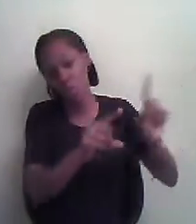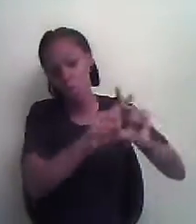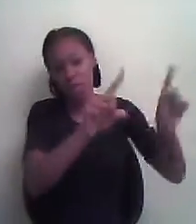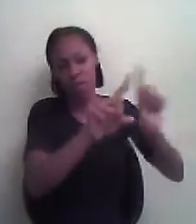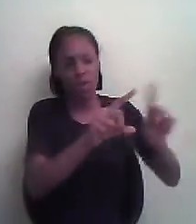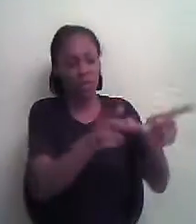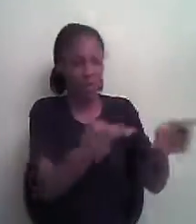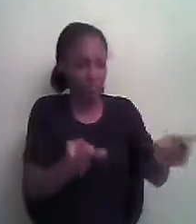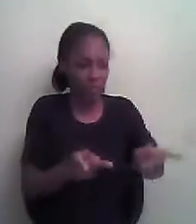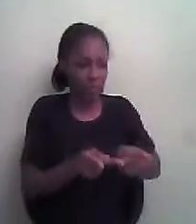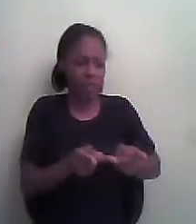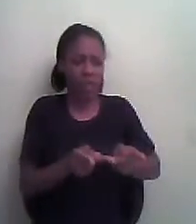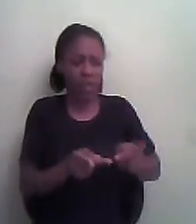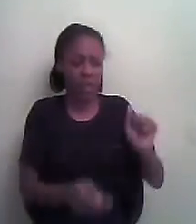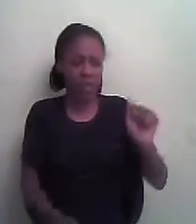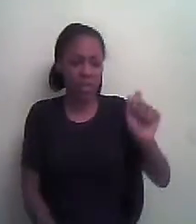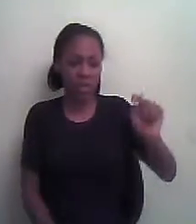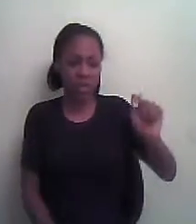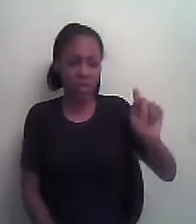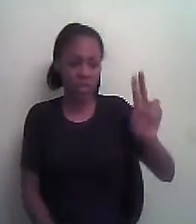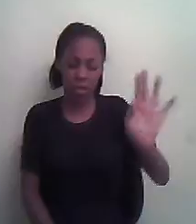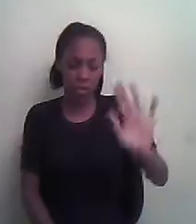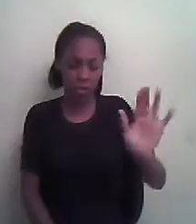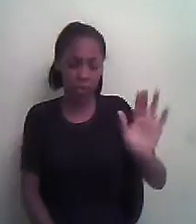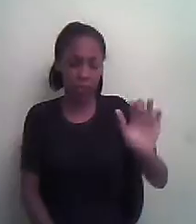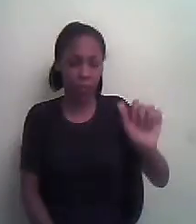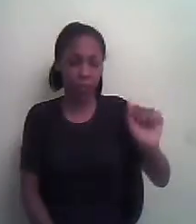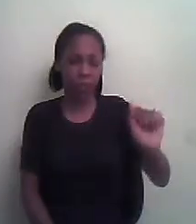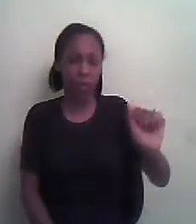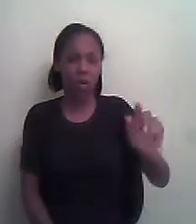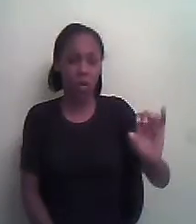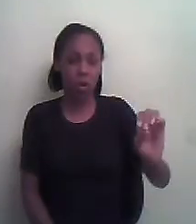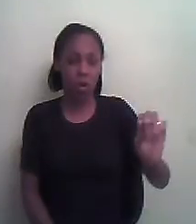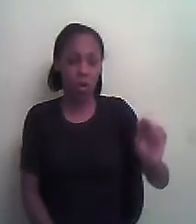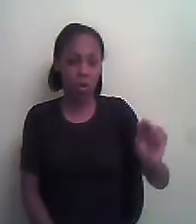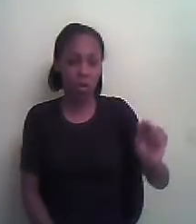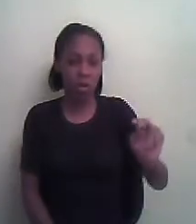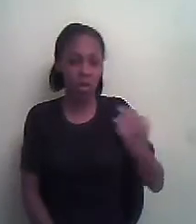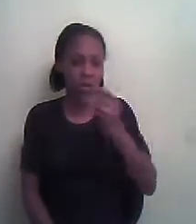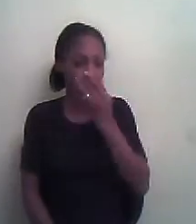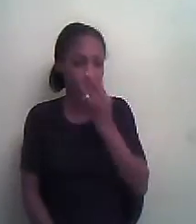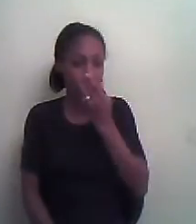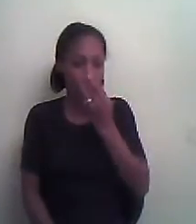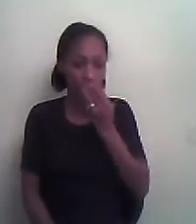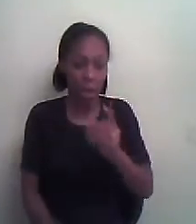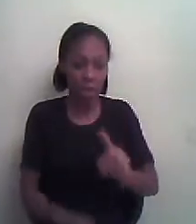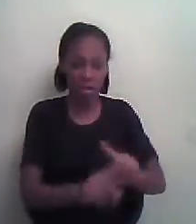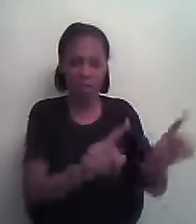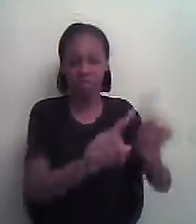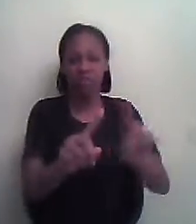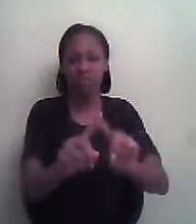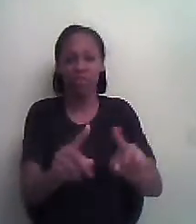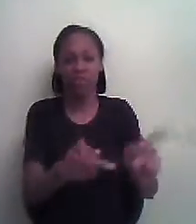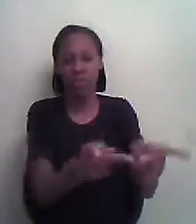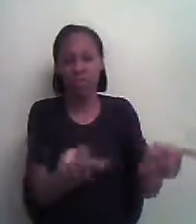And throughout the years, I've collected a wonderful collection of Victorian furniture.